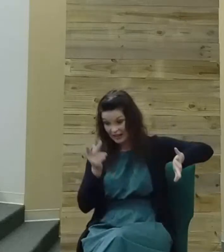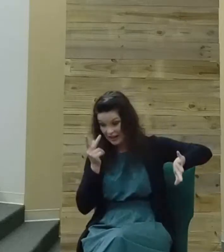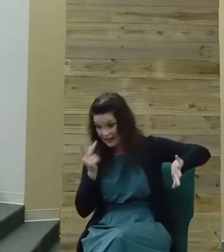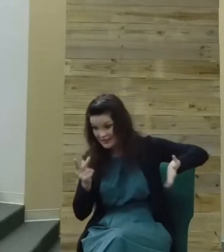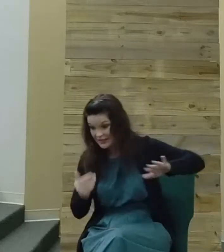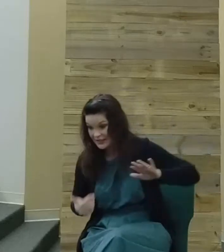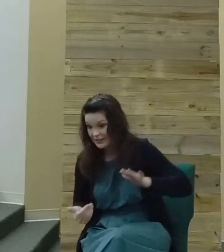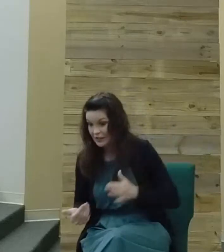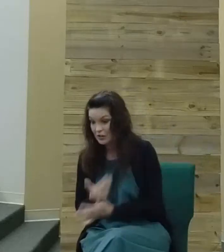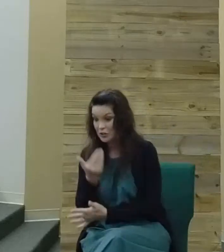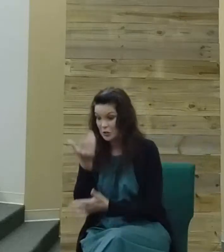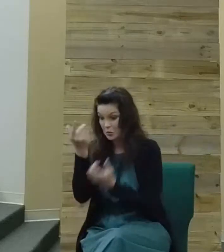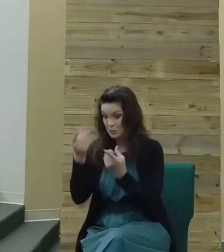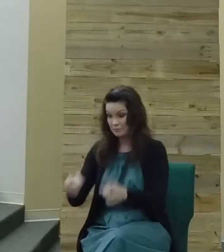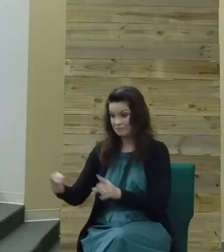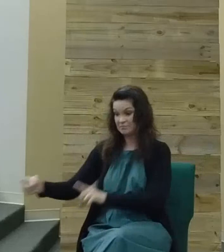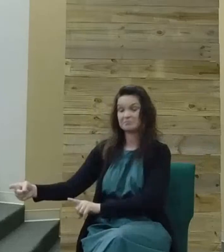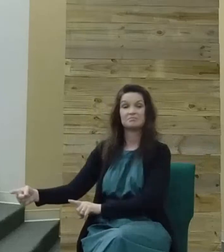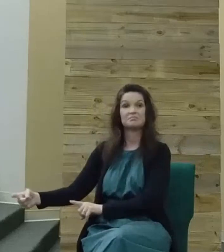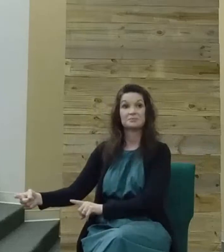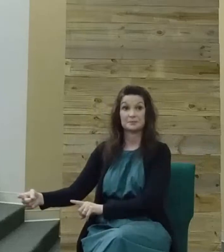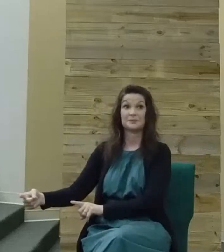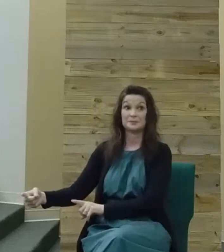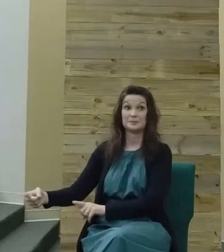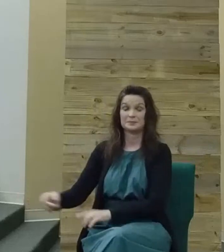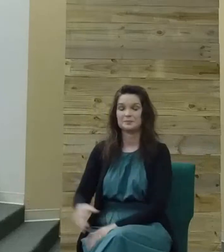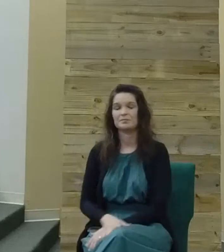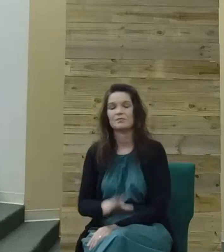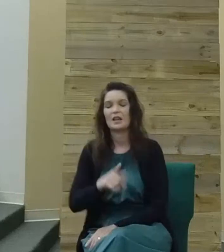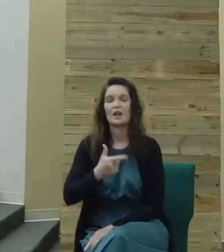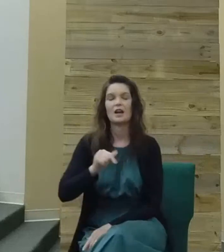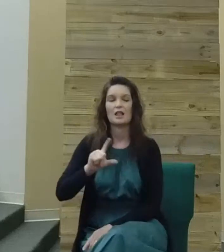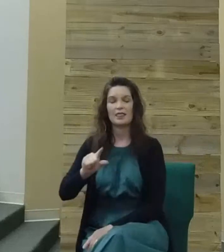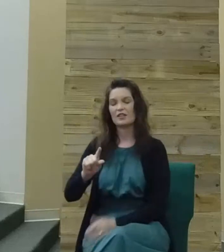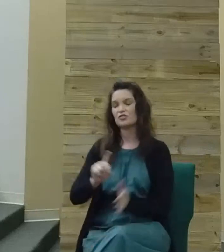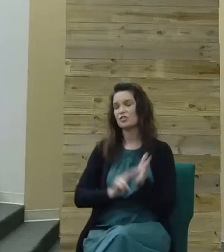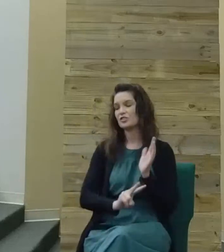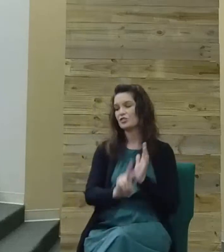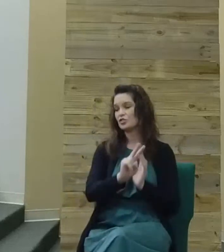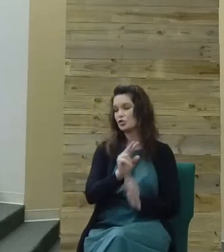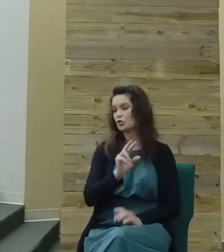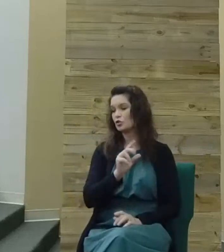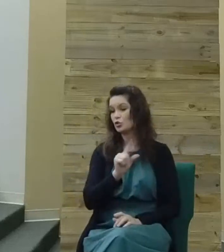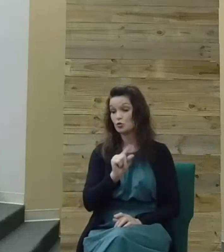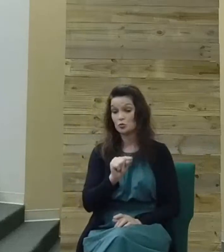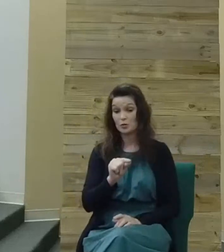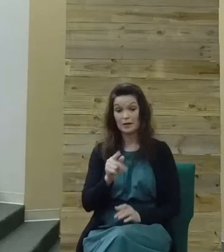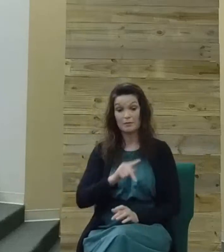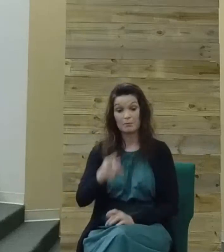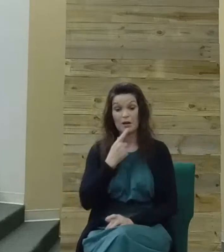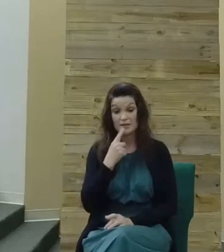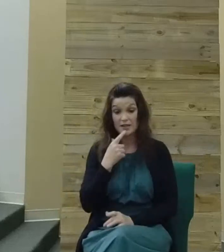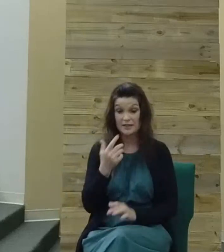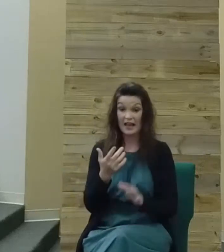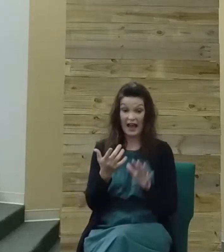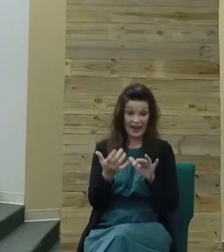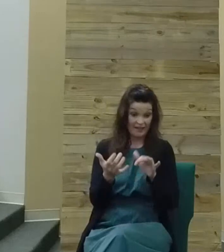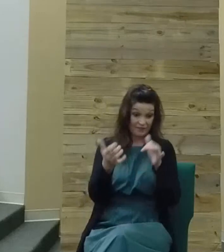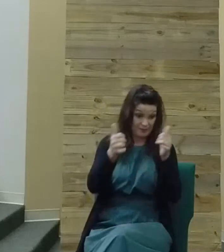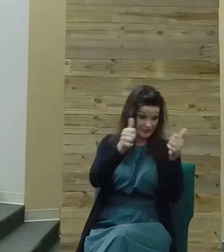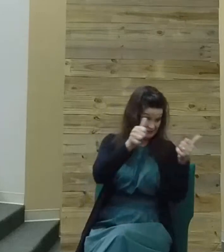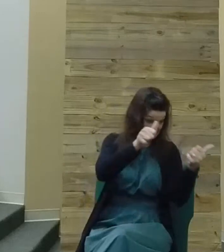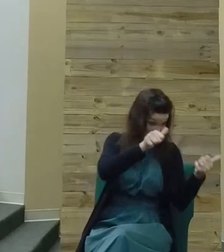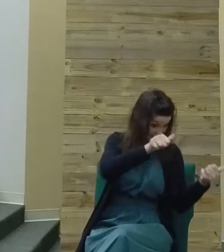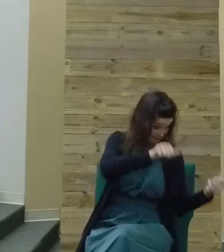the new has come. And in Galatians 2:20, Paul says it this way: "I've been crucified with Christ,